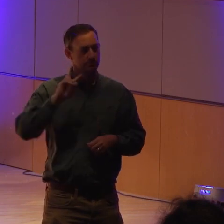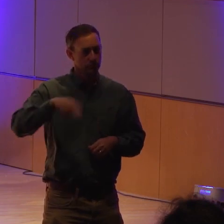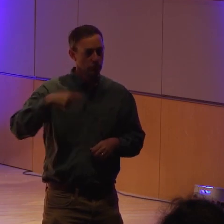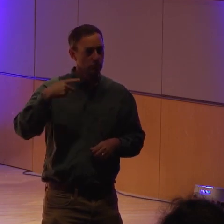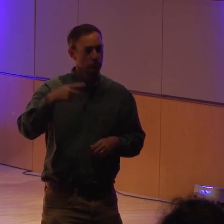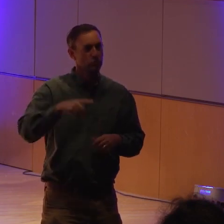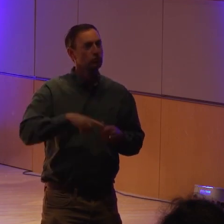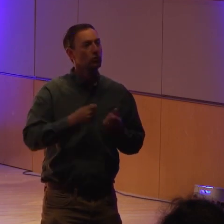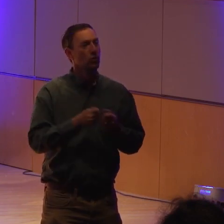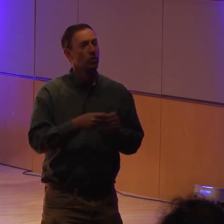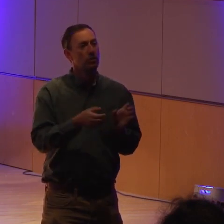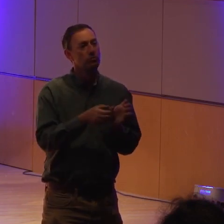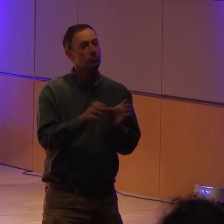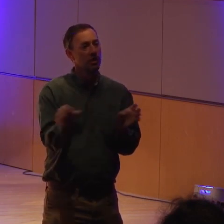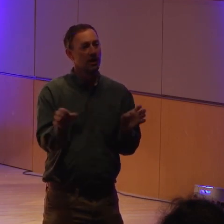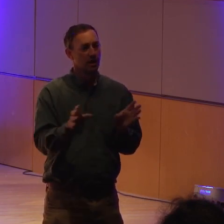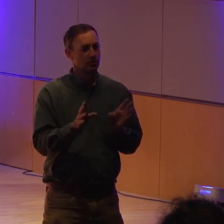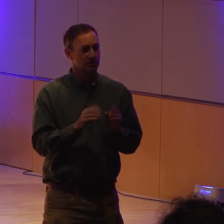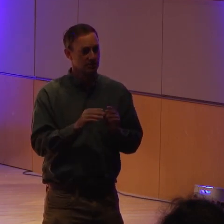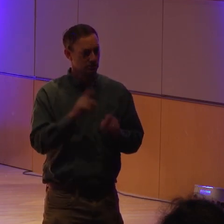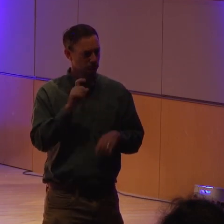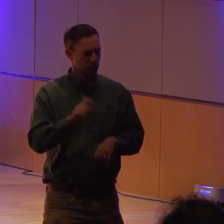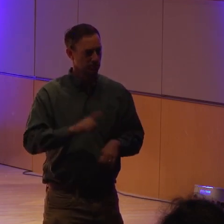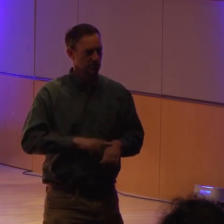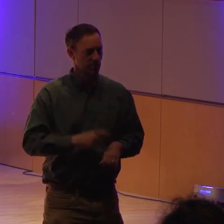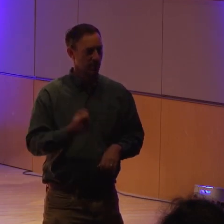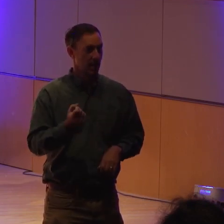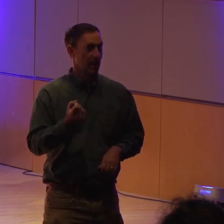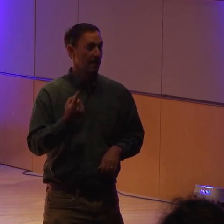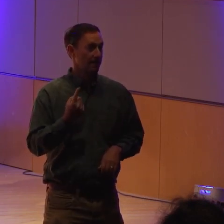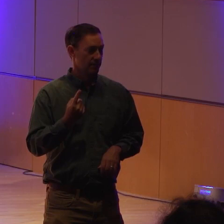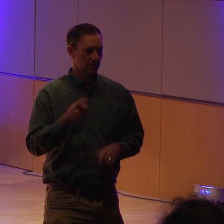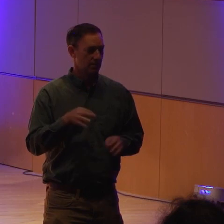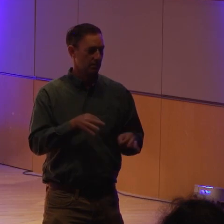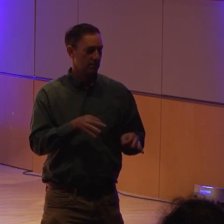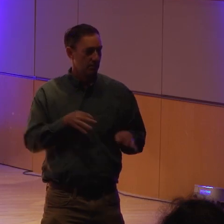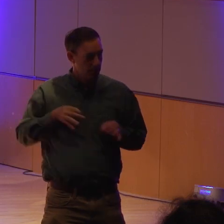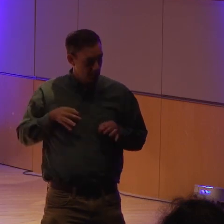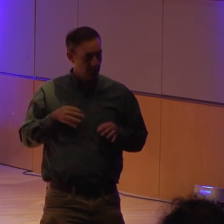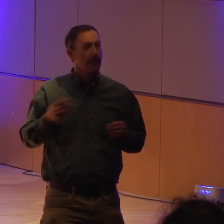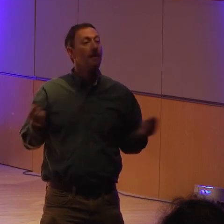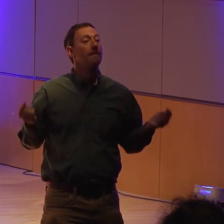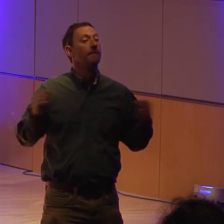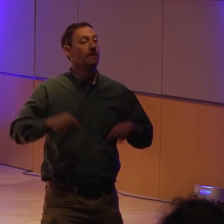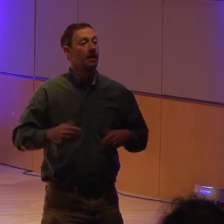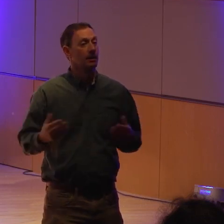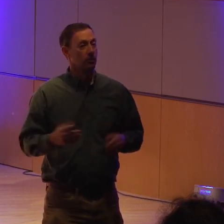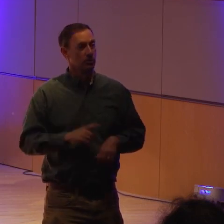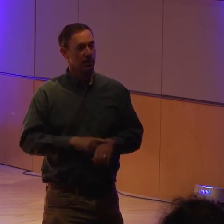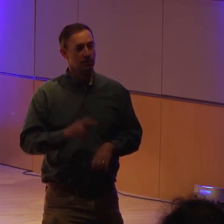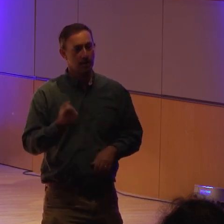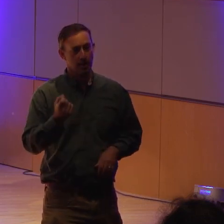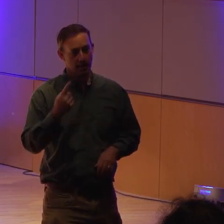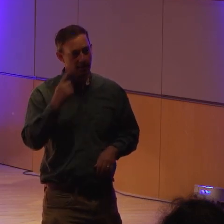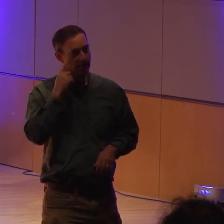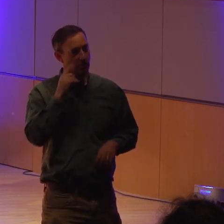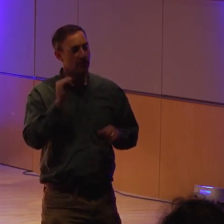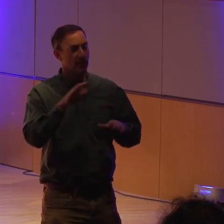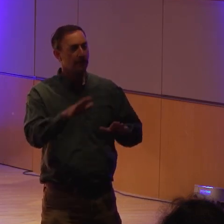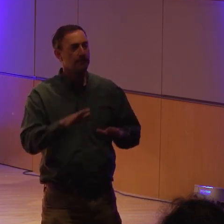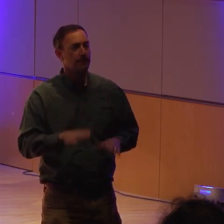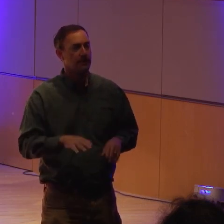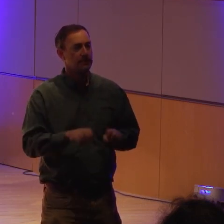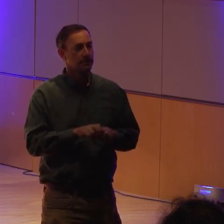off with the breakout session that's scheduled for 11, and then we'll return here at 11 for that amazing